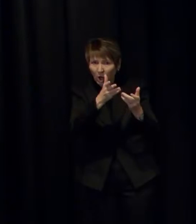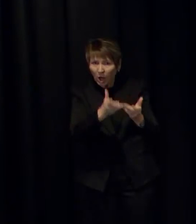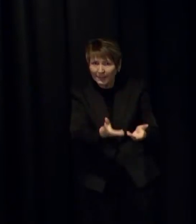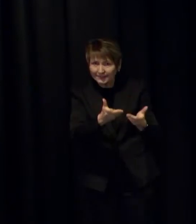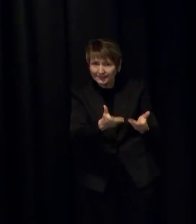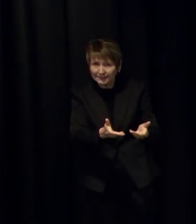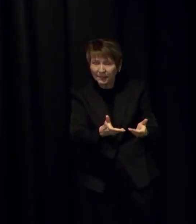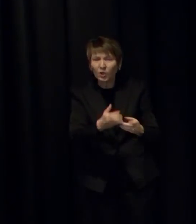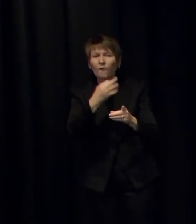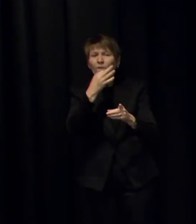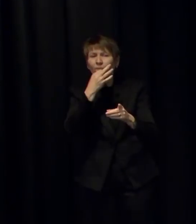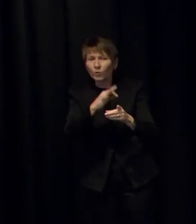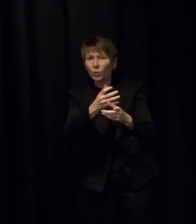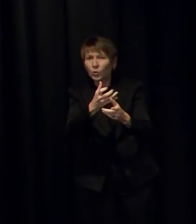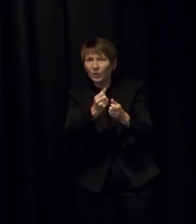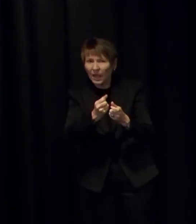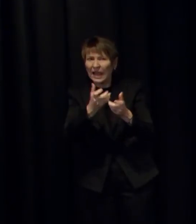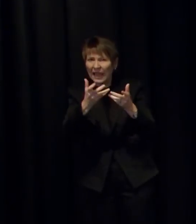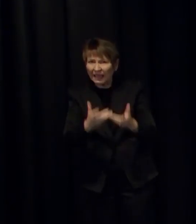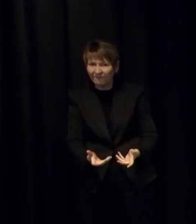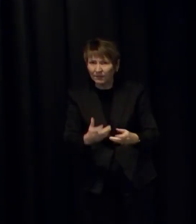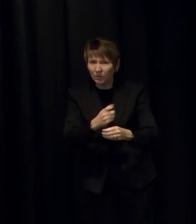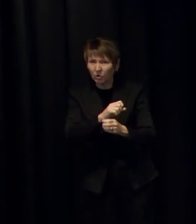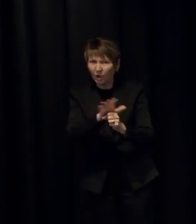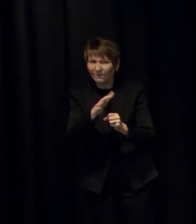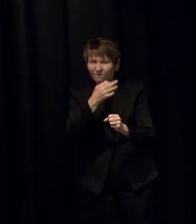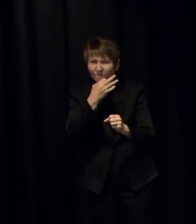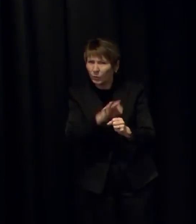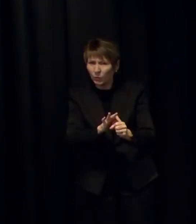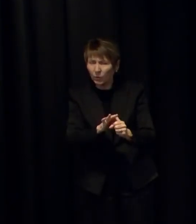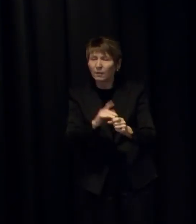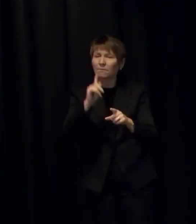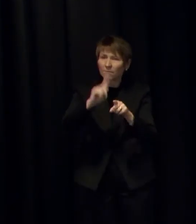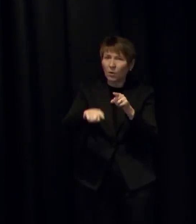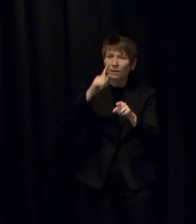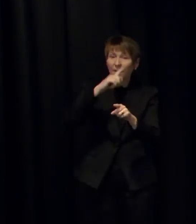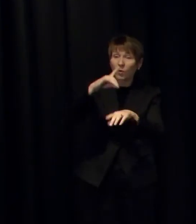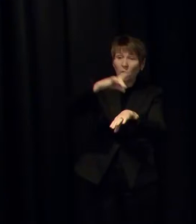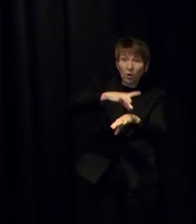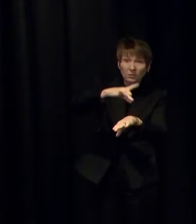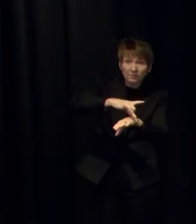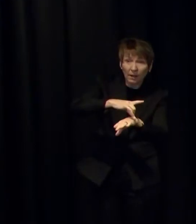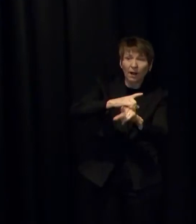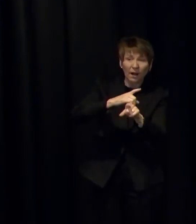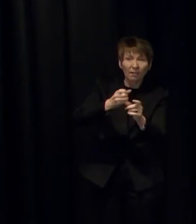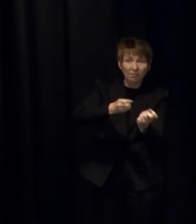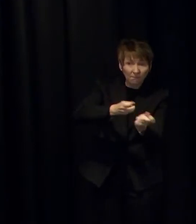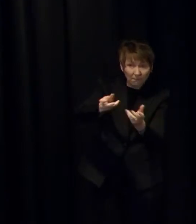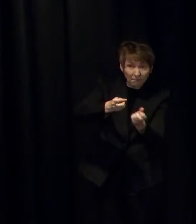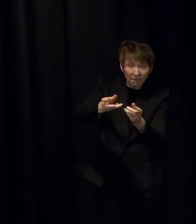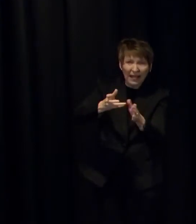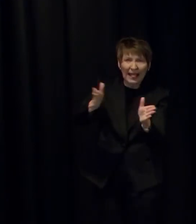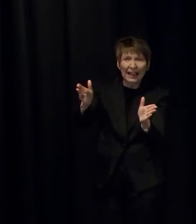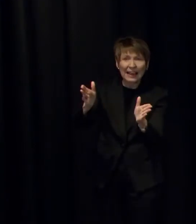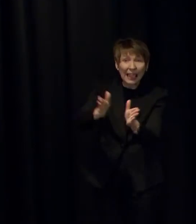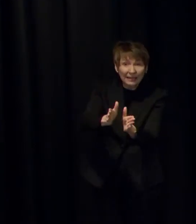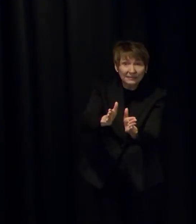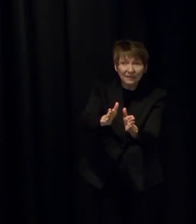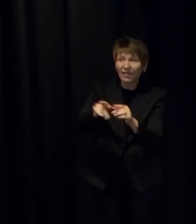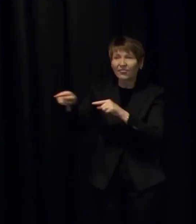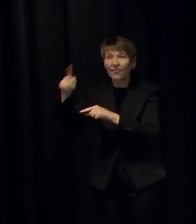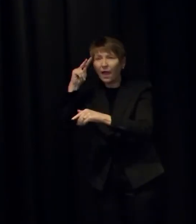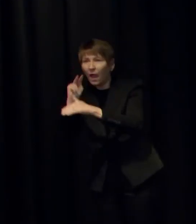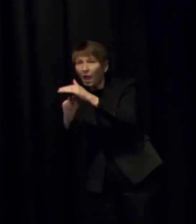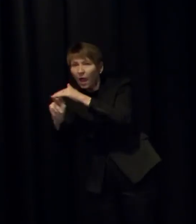Actuals, what did in fact happen, as every day passes, is obviously much more valuable. It's good for us to be able to look at these